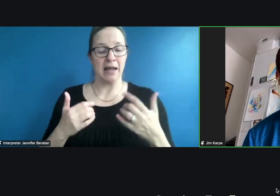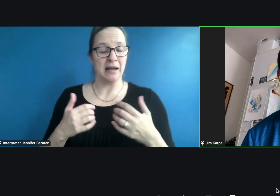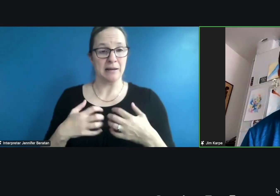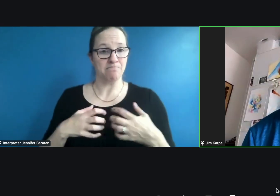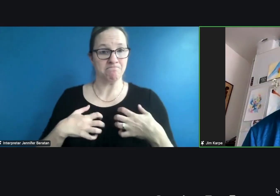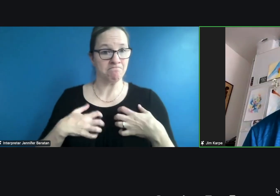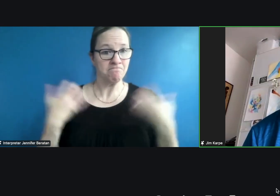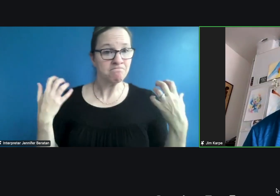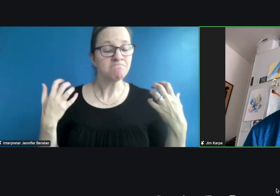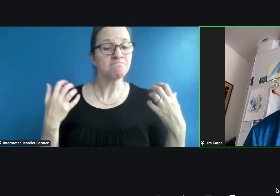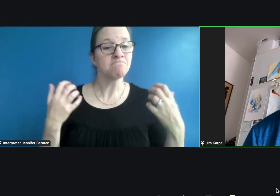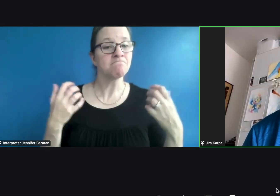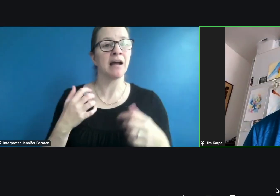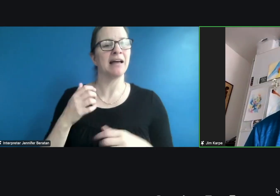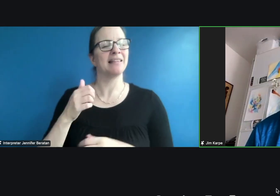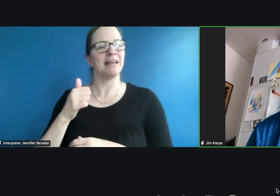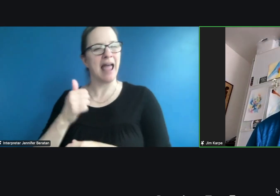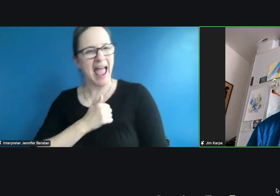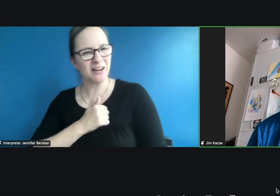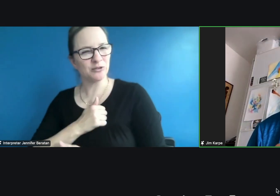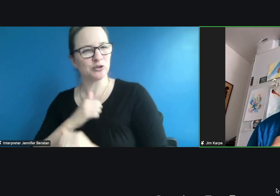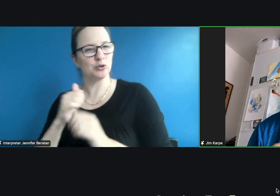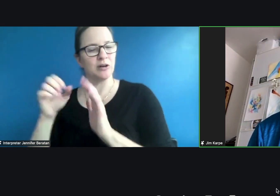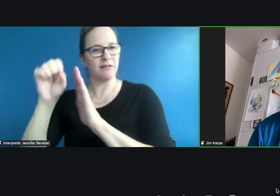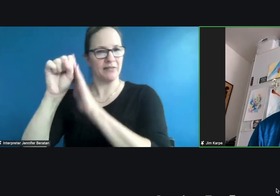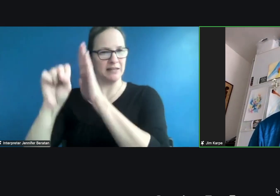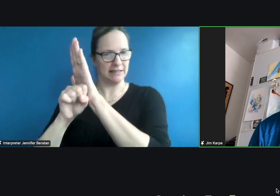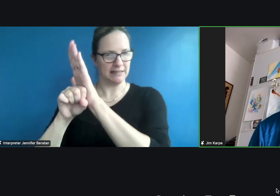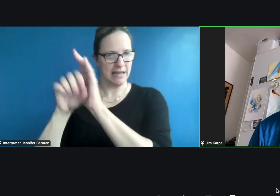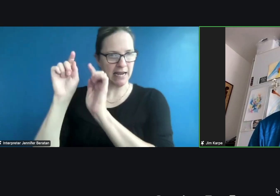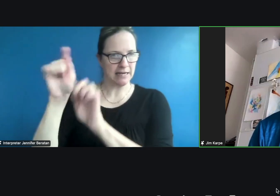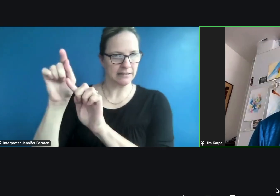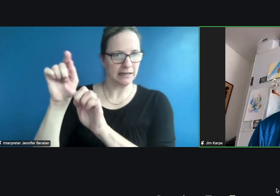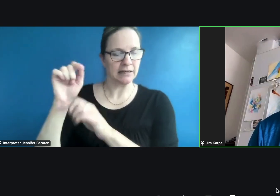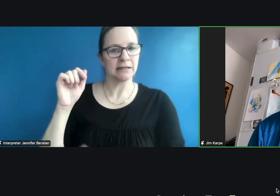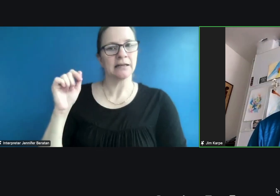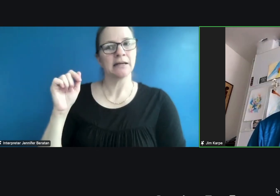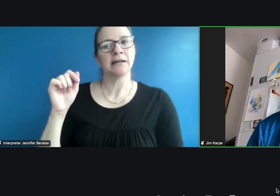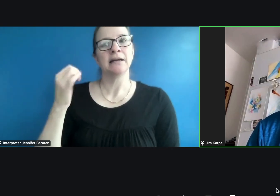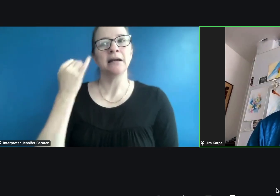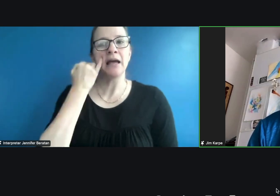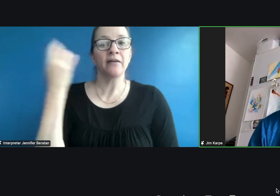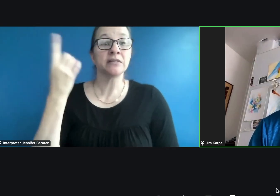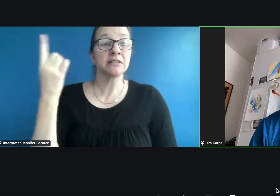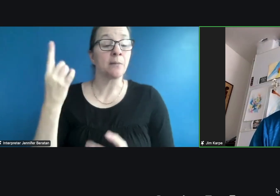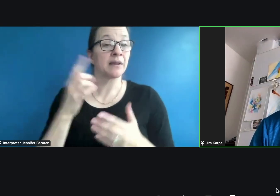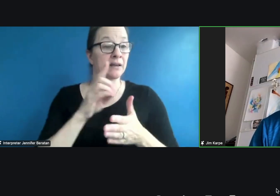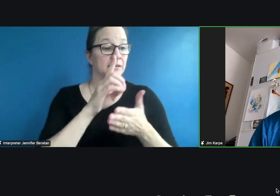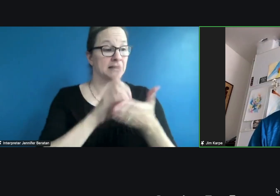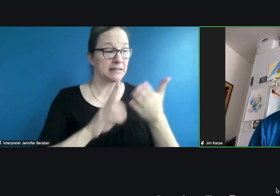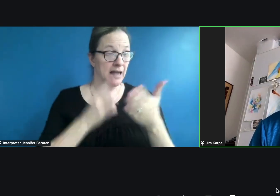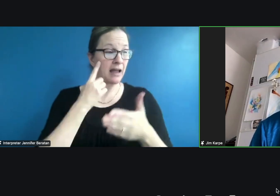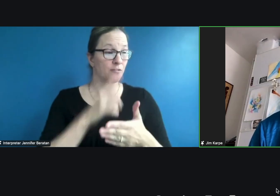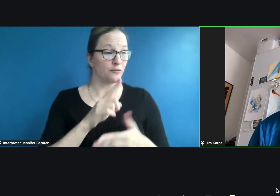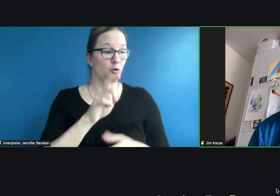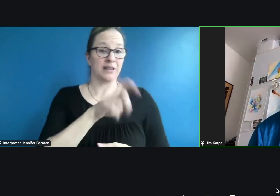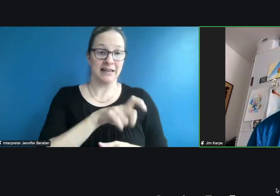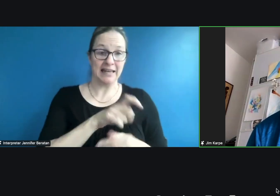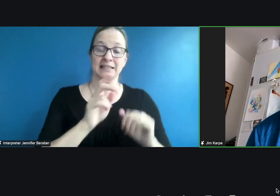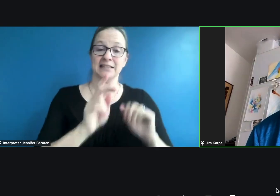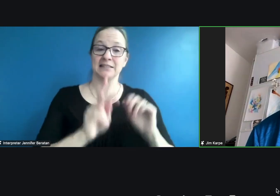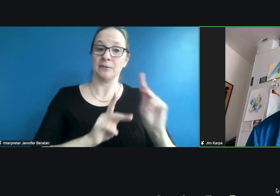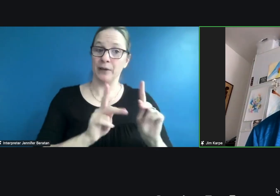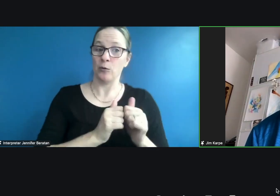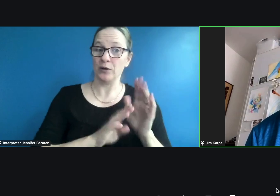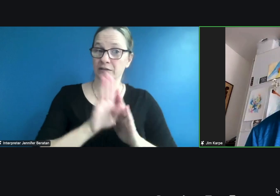of some people within the state that if something is designed for the needs of people